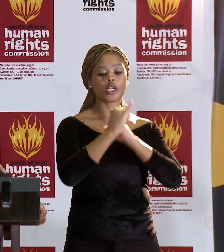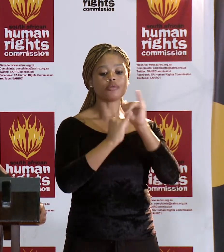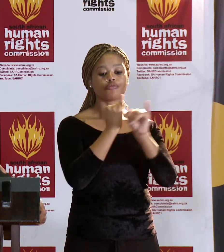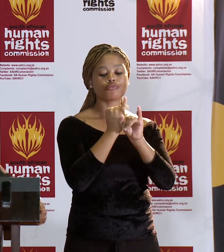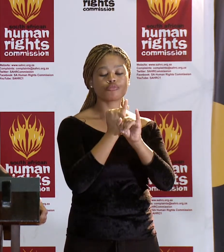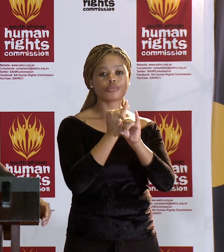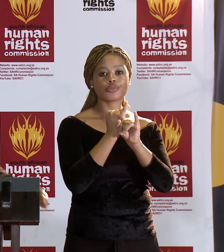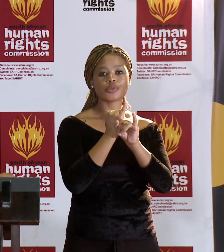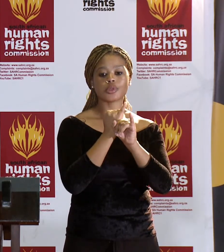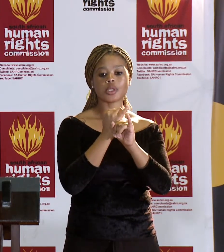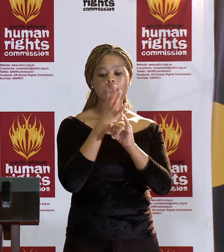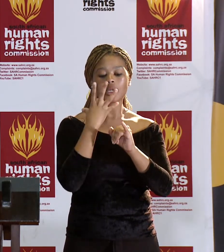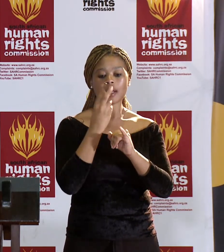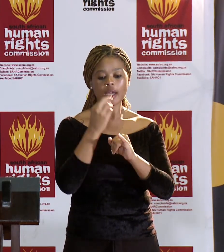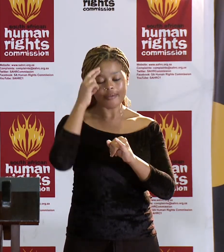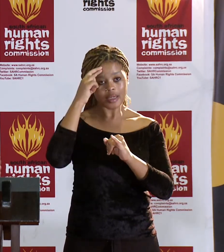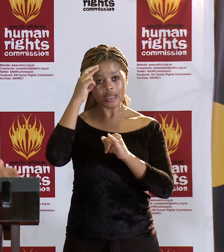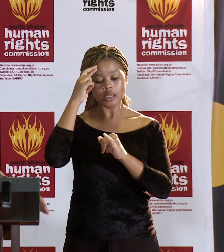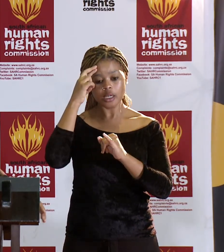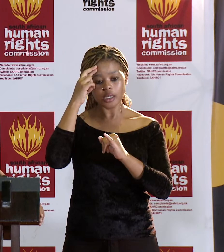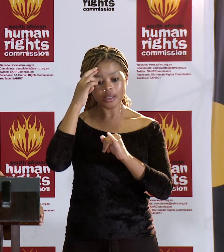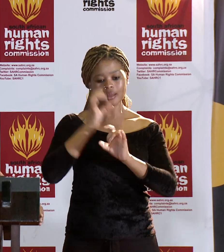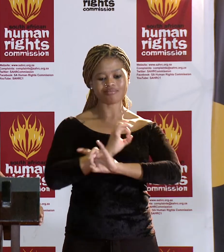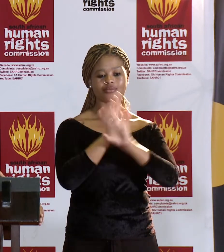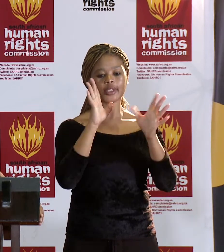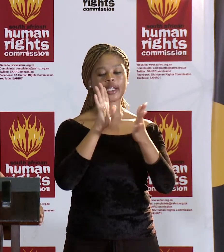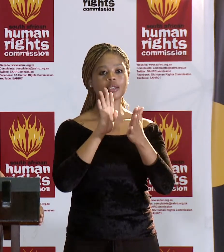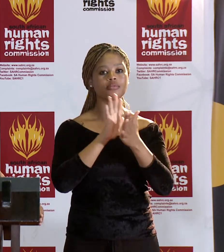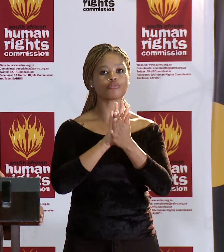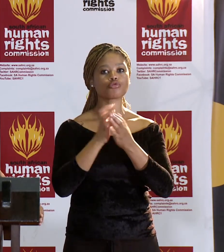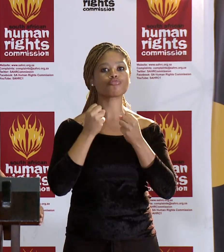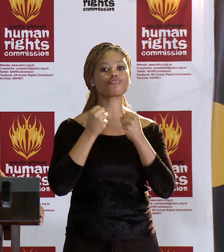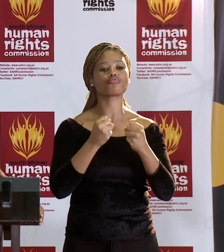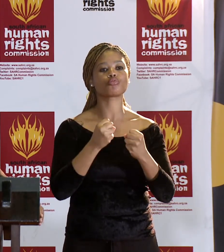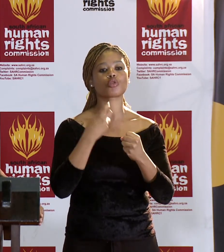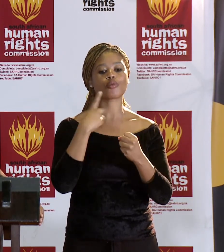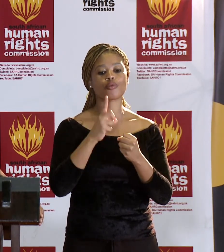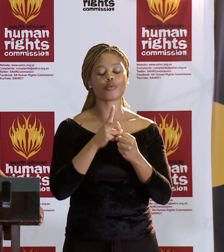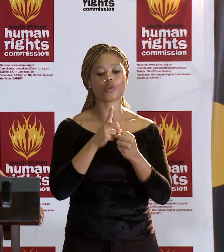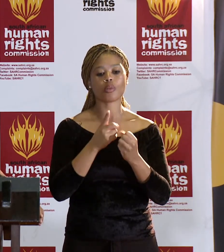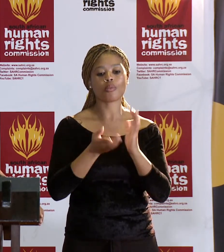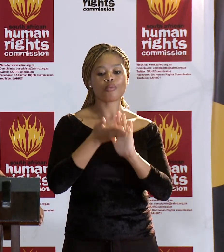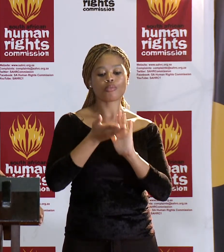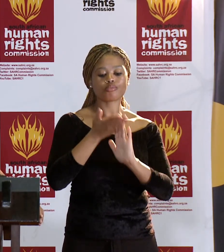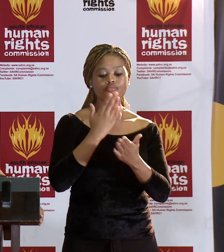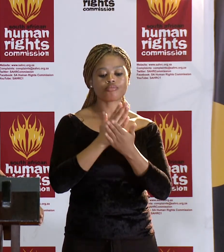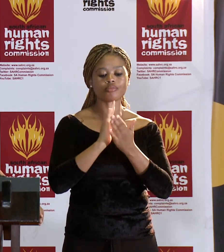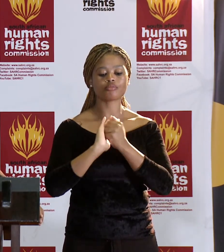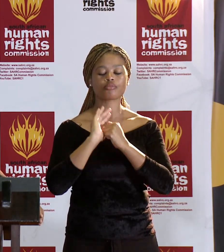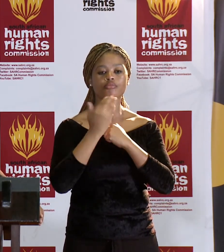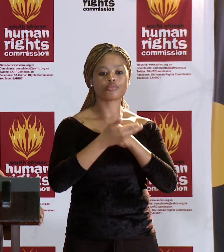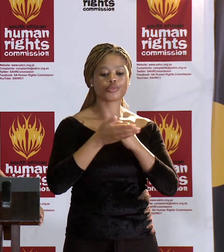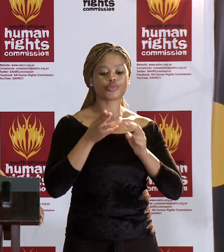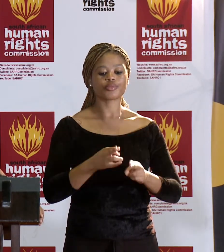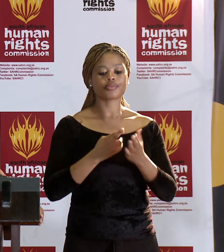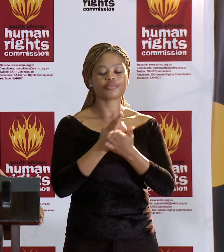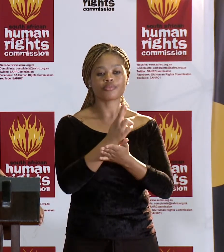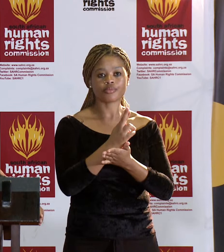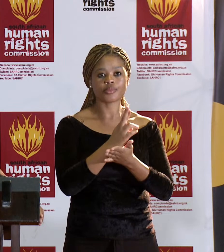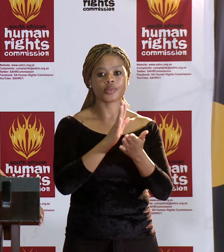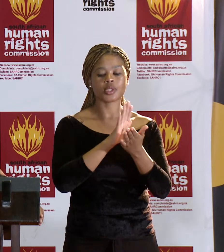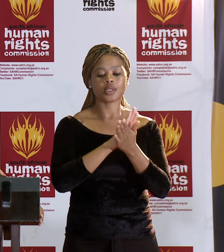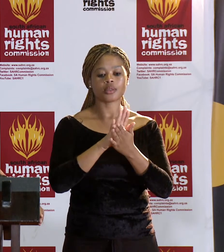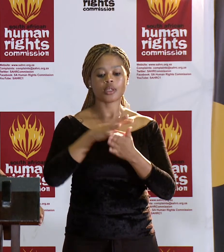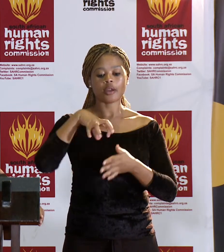strategy resonates very clearly and strongly with the Human Rights Commission's mandate to promote and protect human rights.